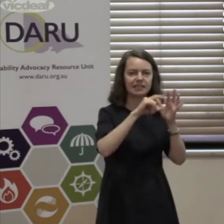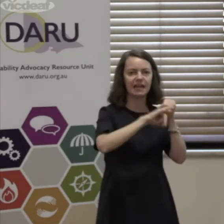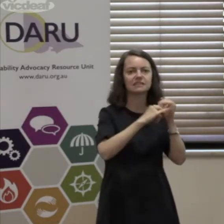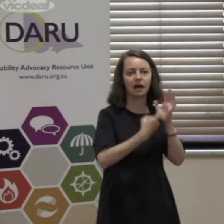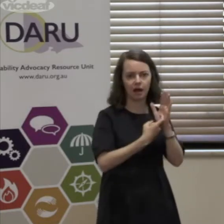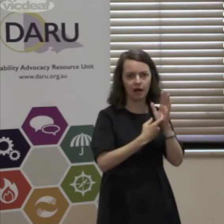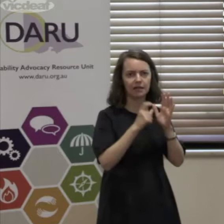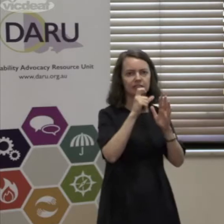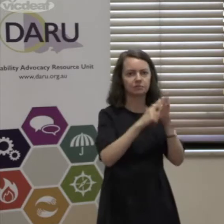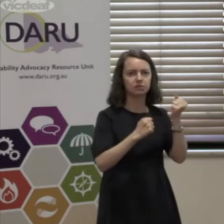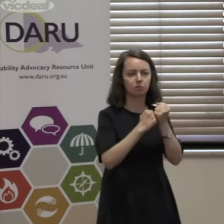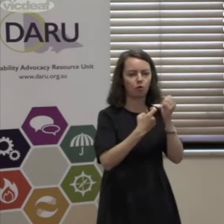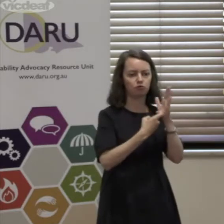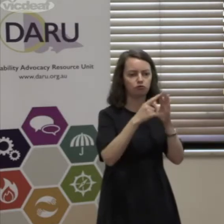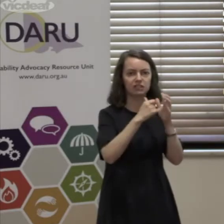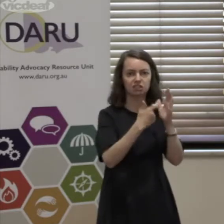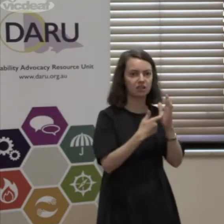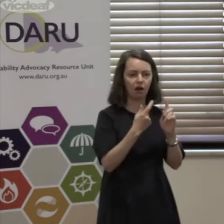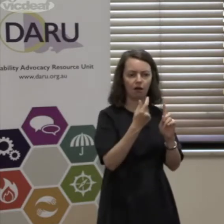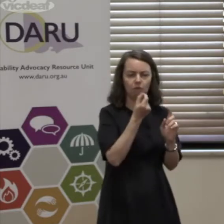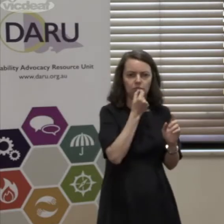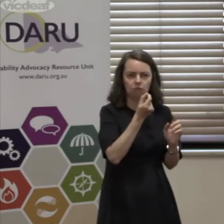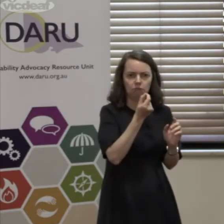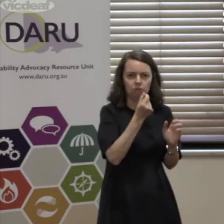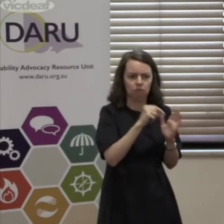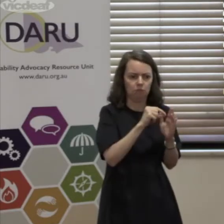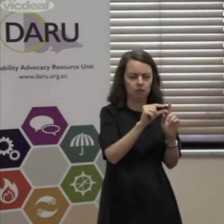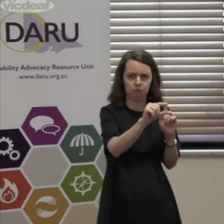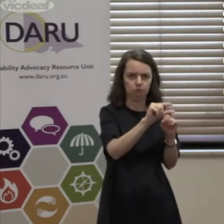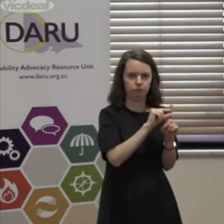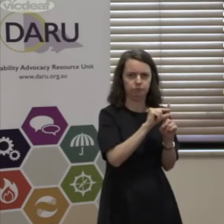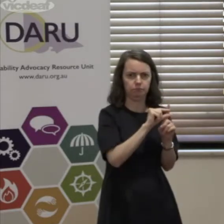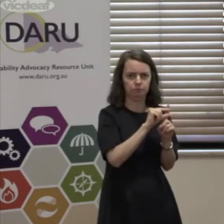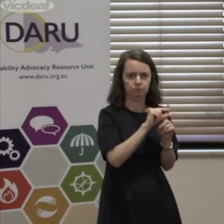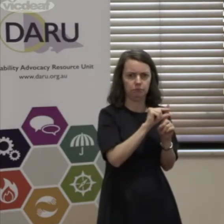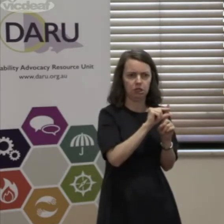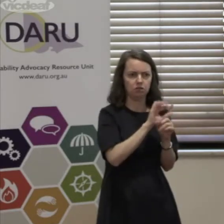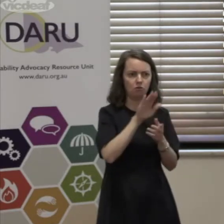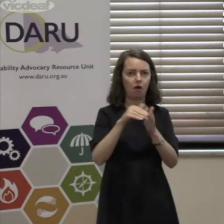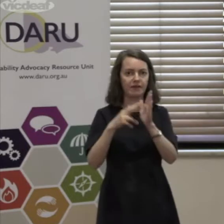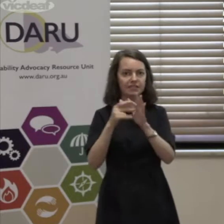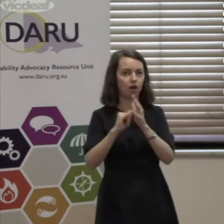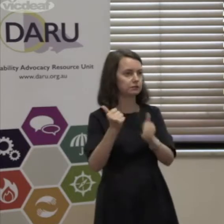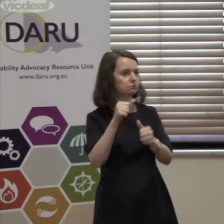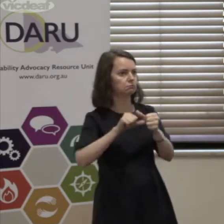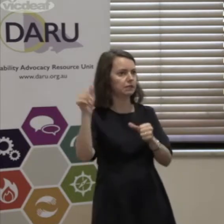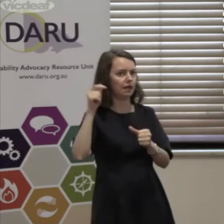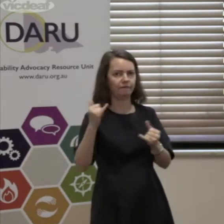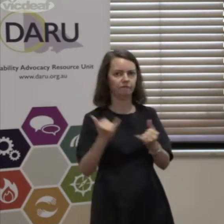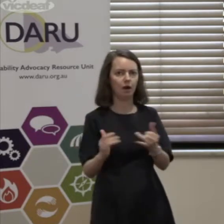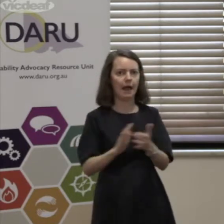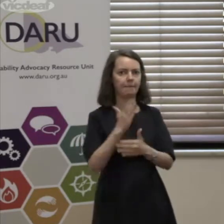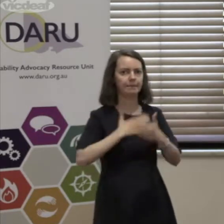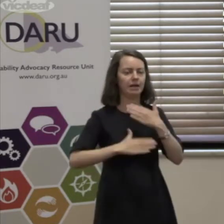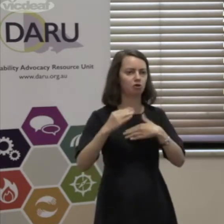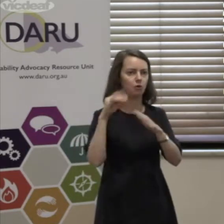The Disability Support Register, he actually did not, he only had a very, very small package. And so, in fact, coming into the NDIS has been wonderful. He's very happy to put up with the